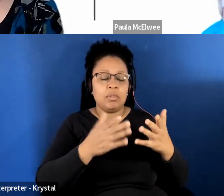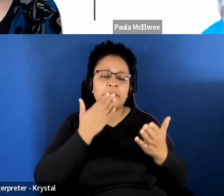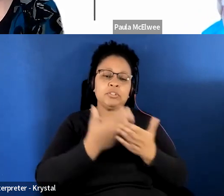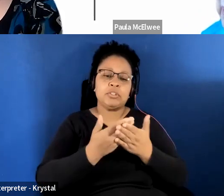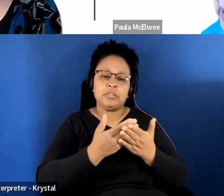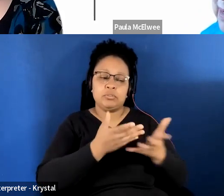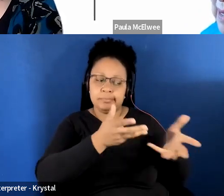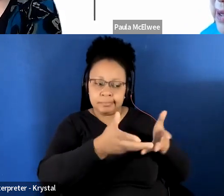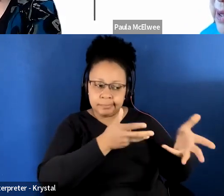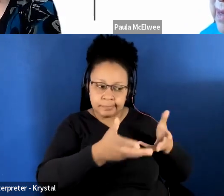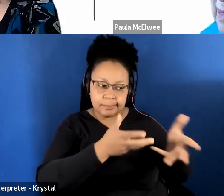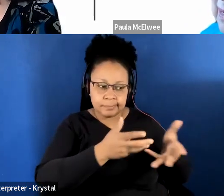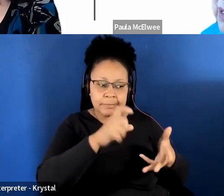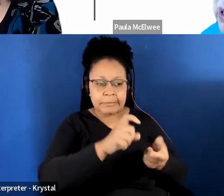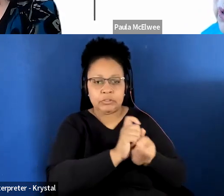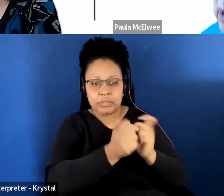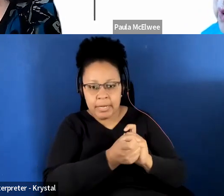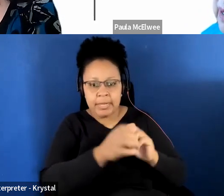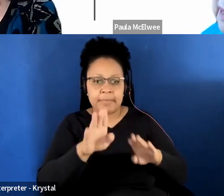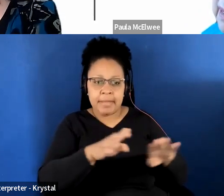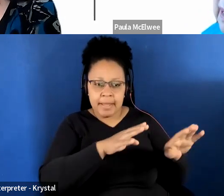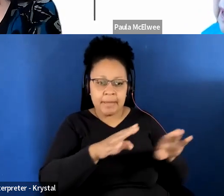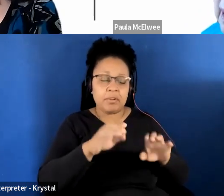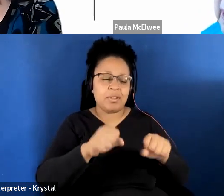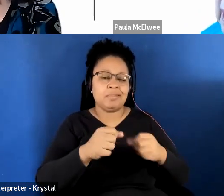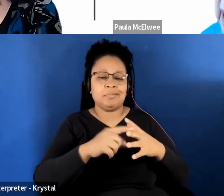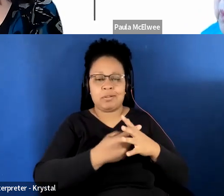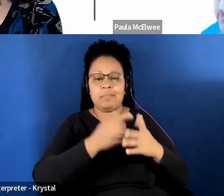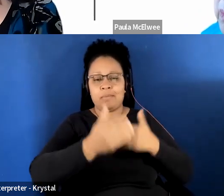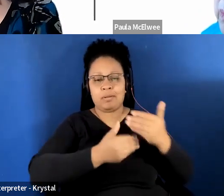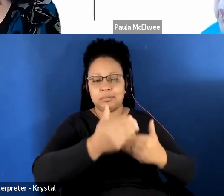about or not? But you can start that process.